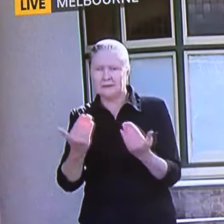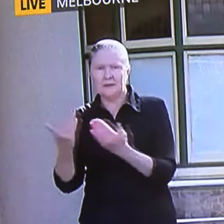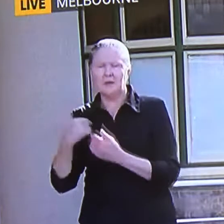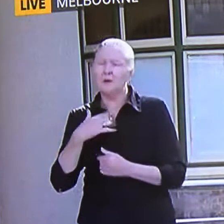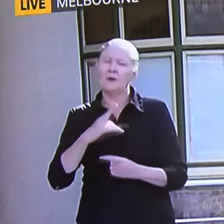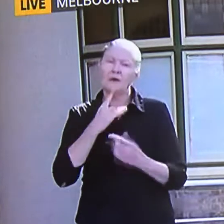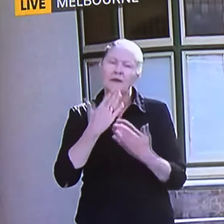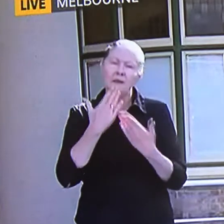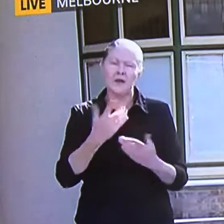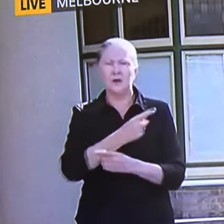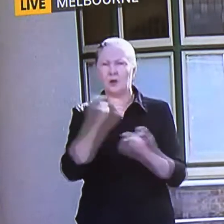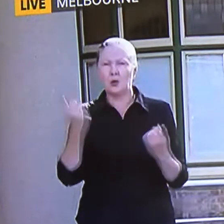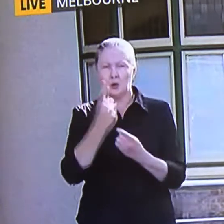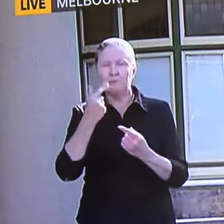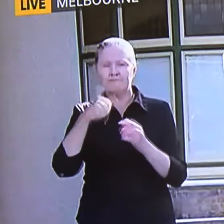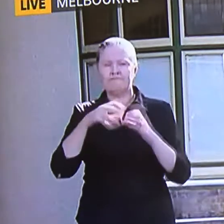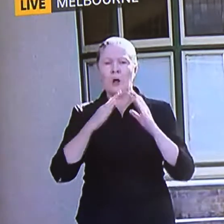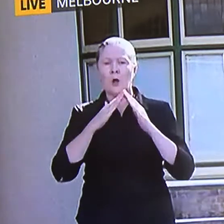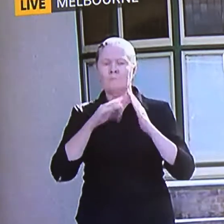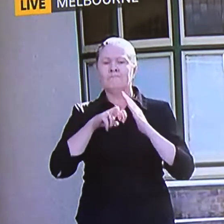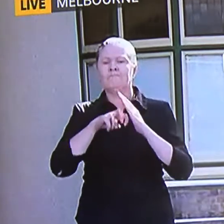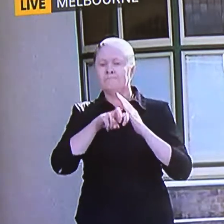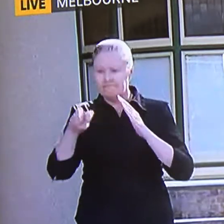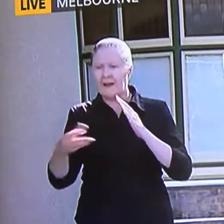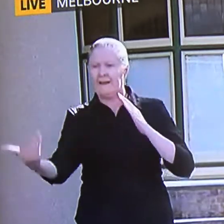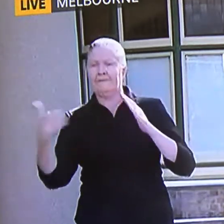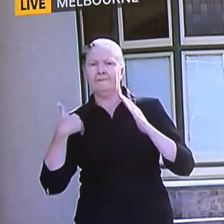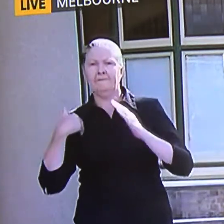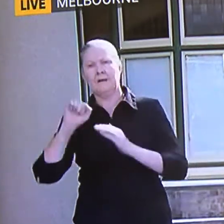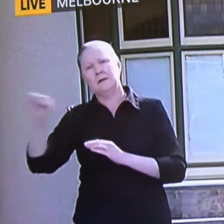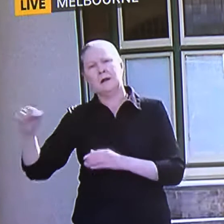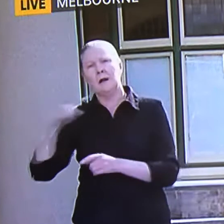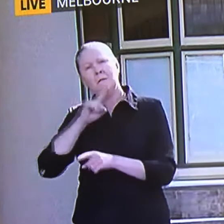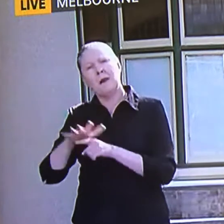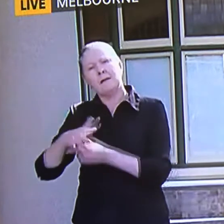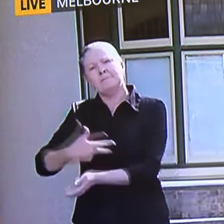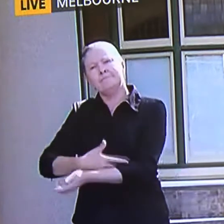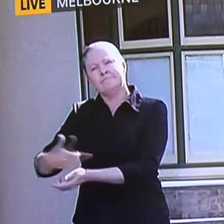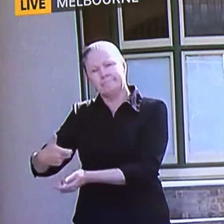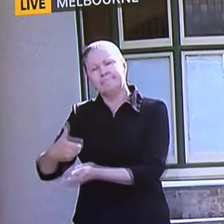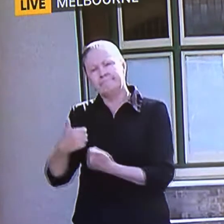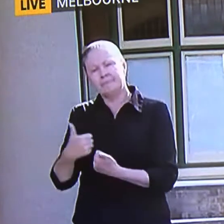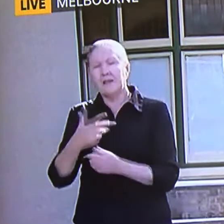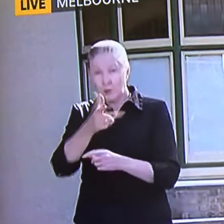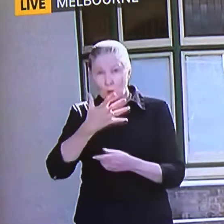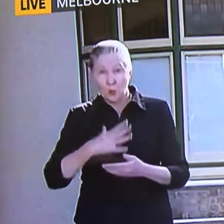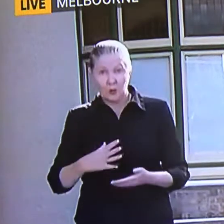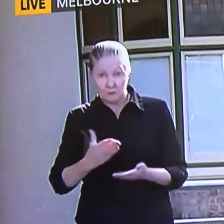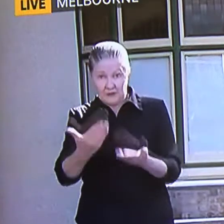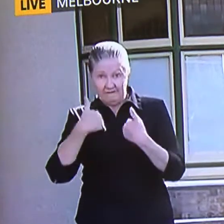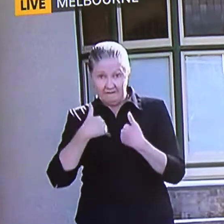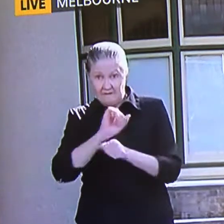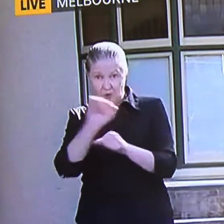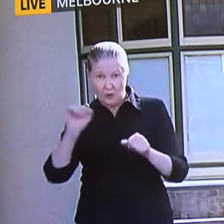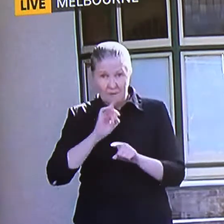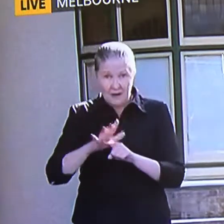generous Australians that have stepped out of their homes to come and make a donation during this time. If you would like to make a donation, you can contact